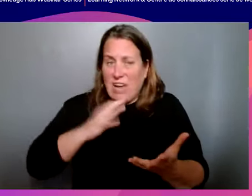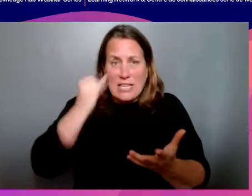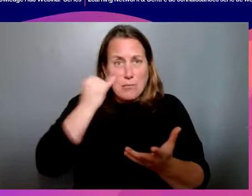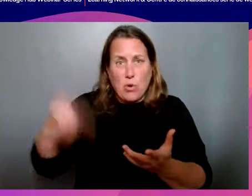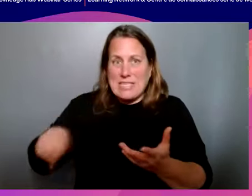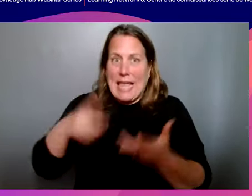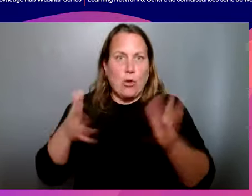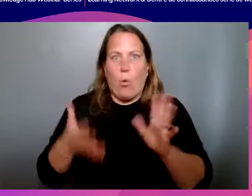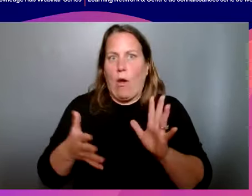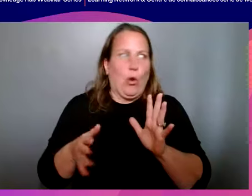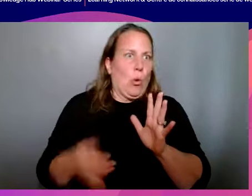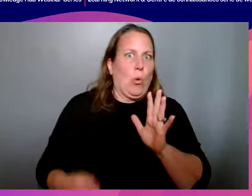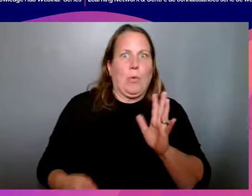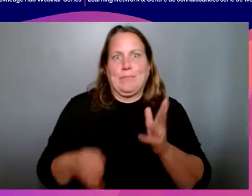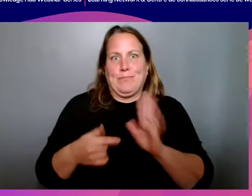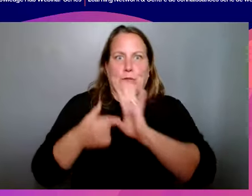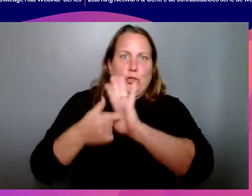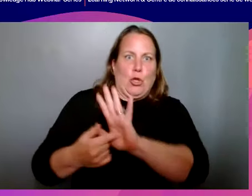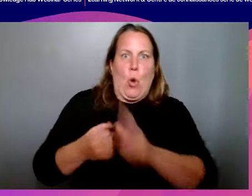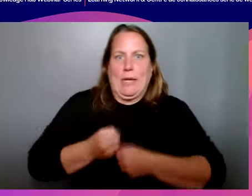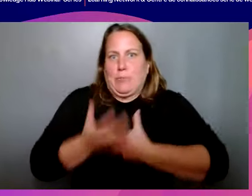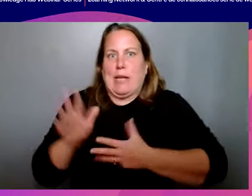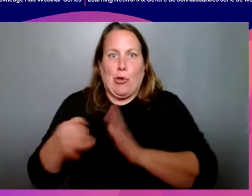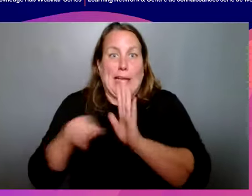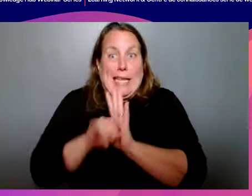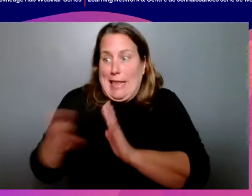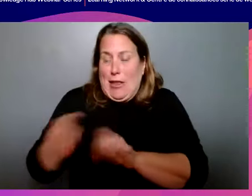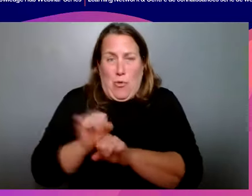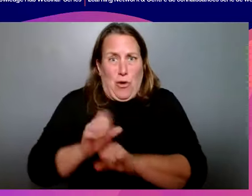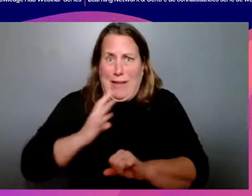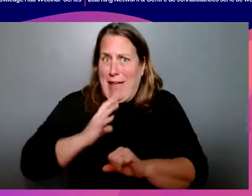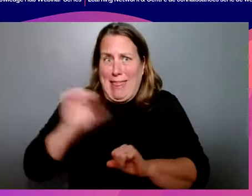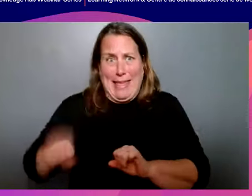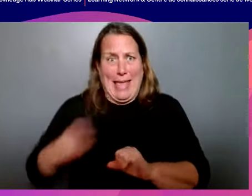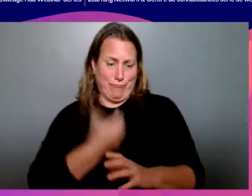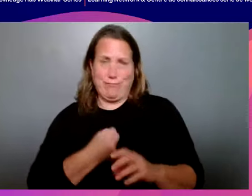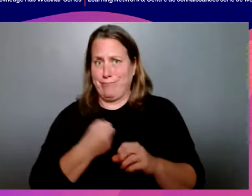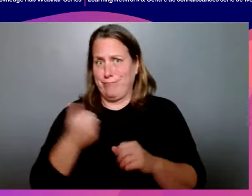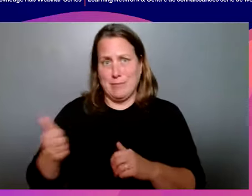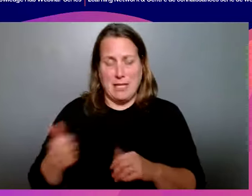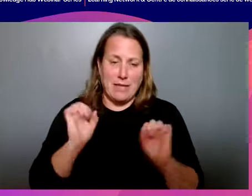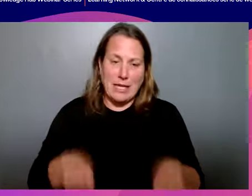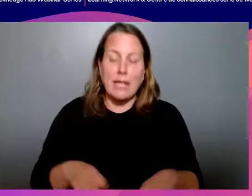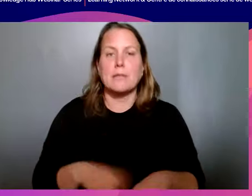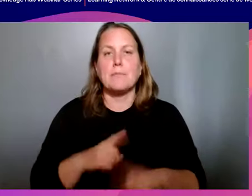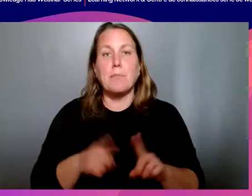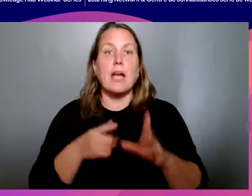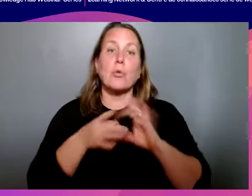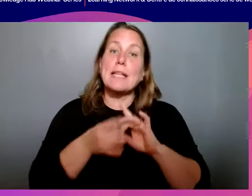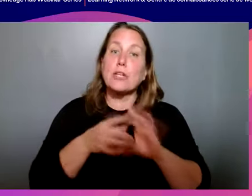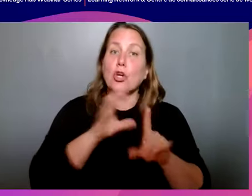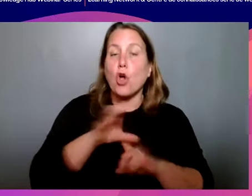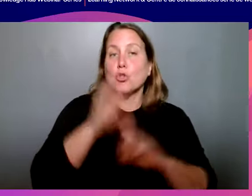their identity at work. In terms of cultural awareness, we can emphasize and